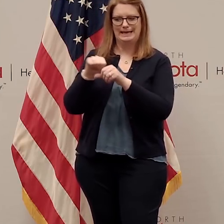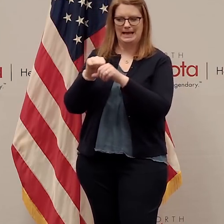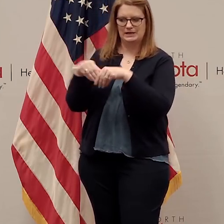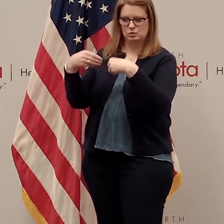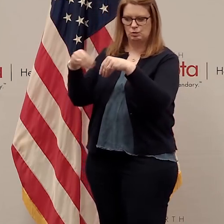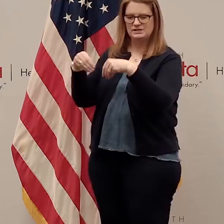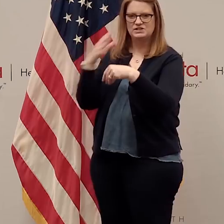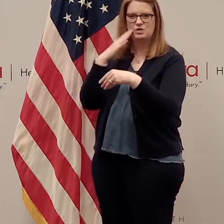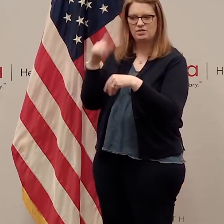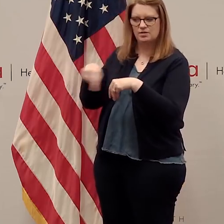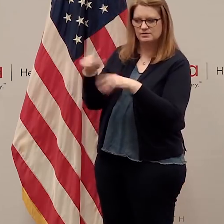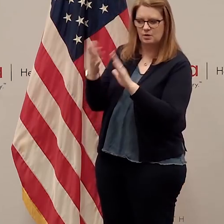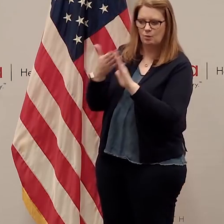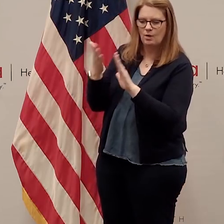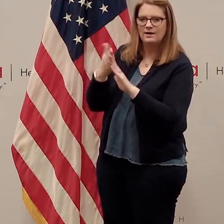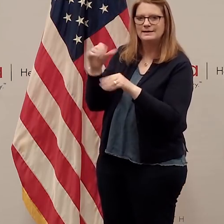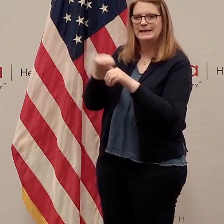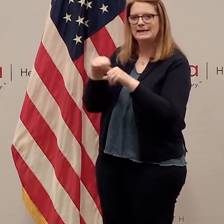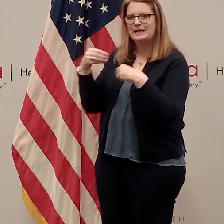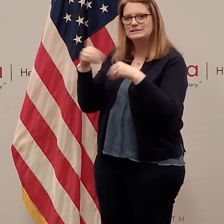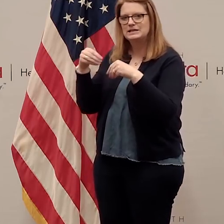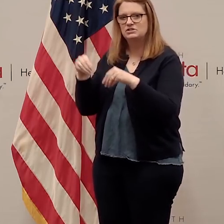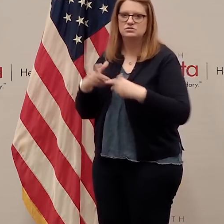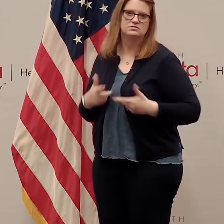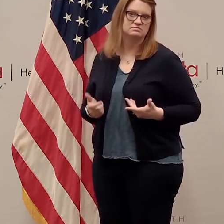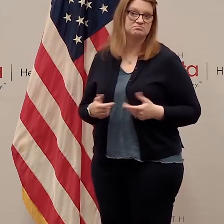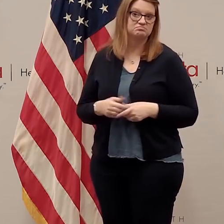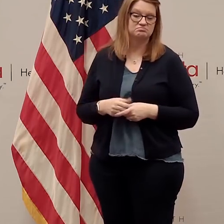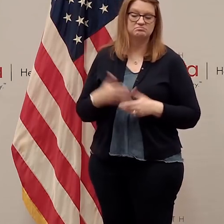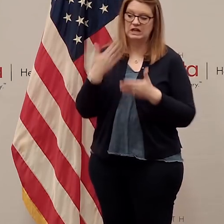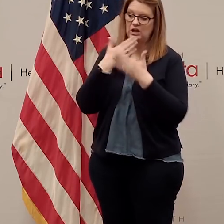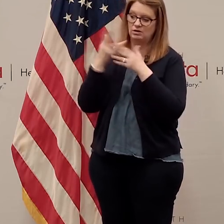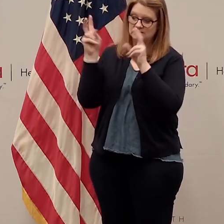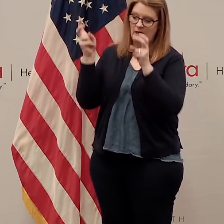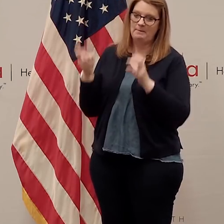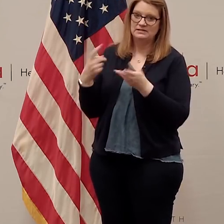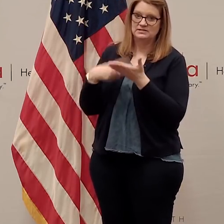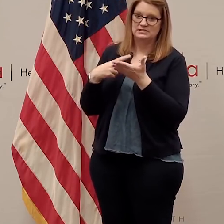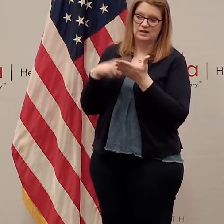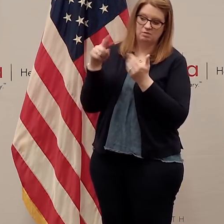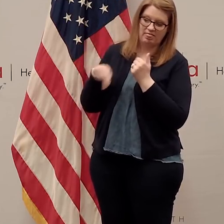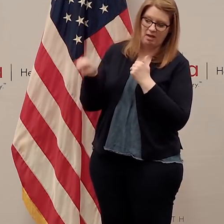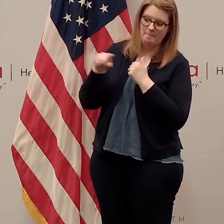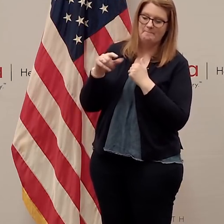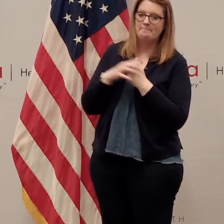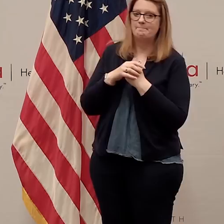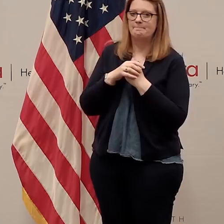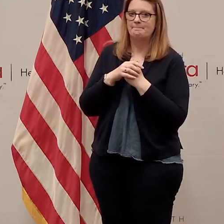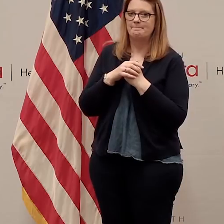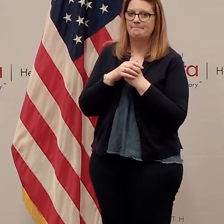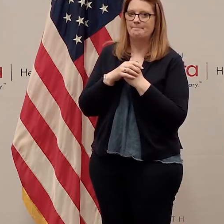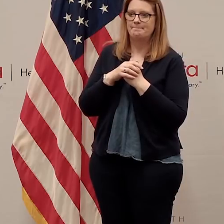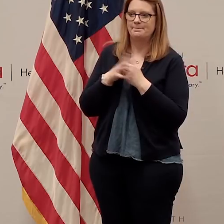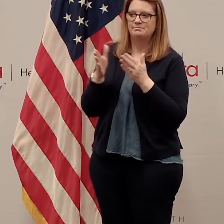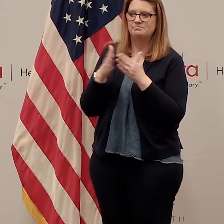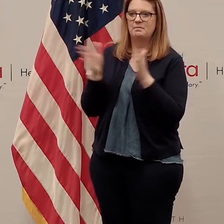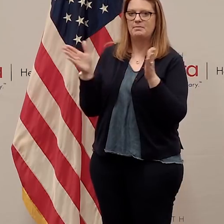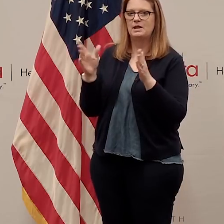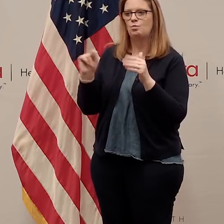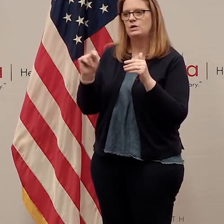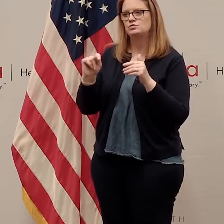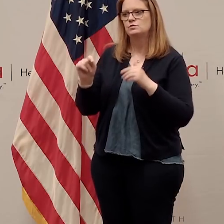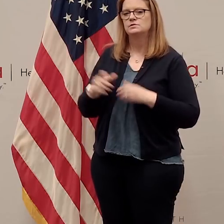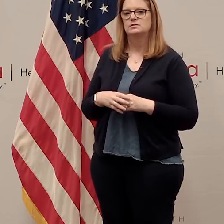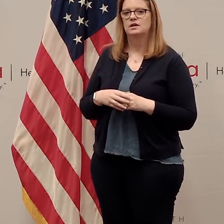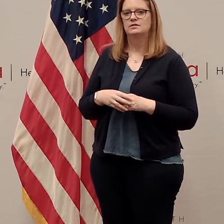the people that run gas stations and service centers. That'd be another one, a good topic for us to discuss with them about those public restrooms, because